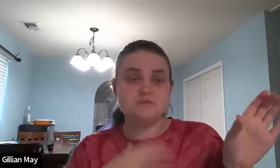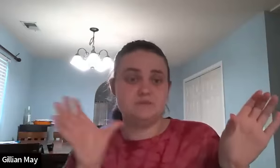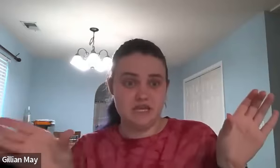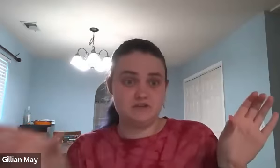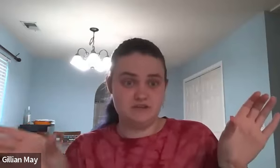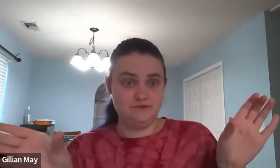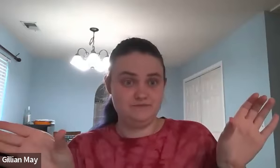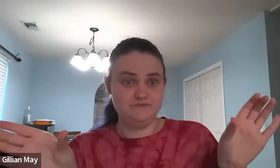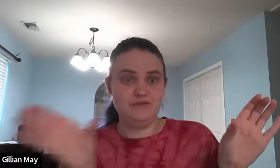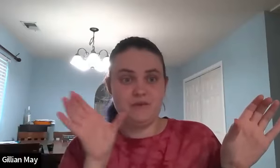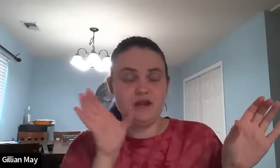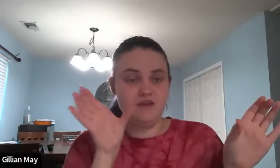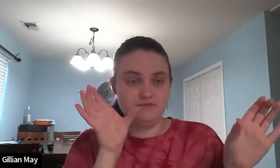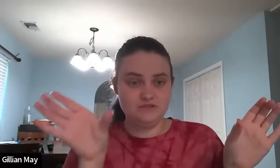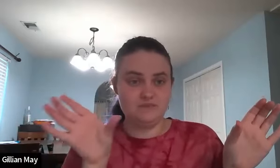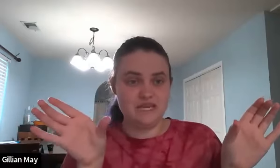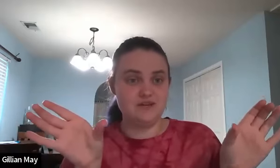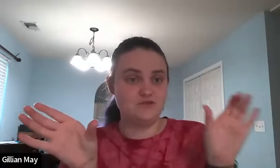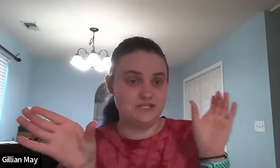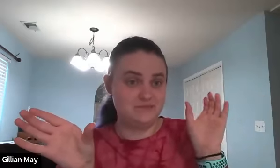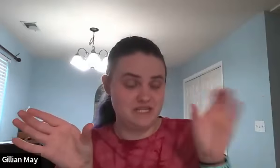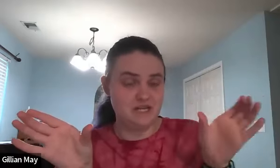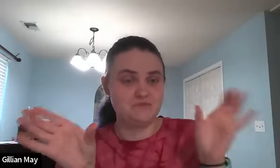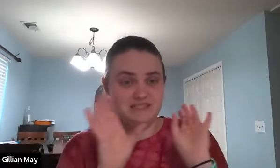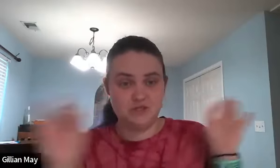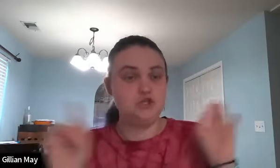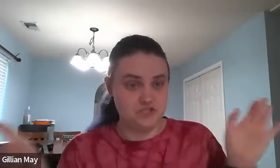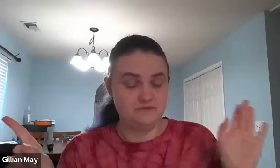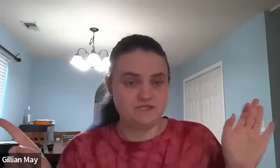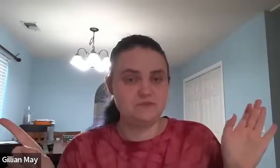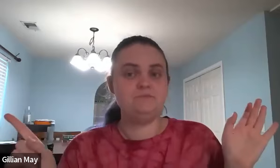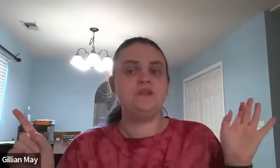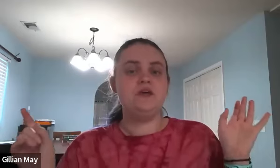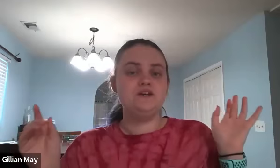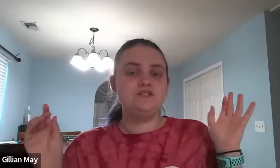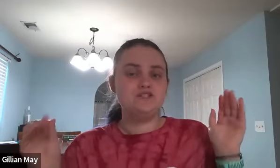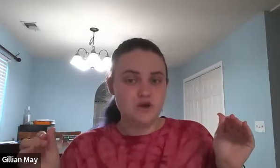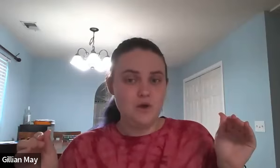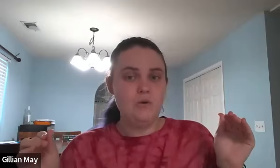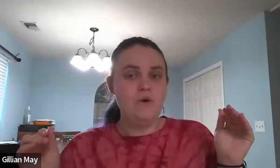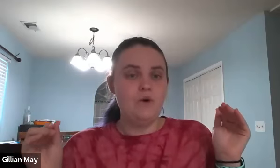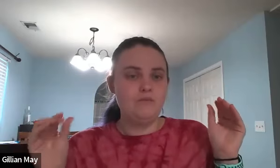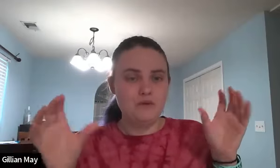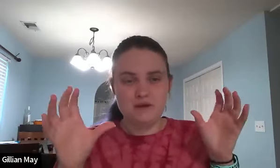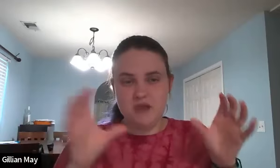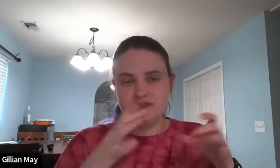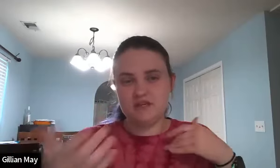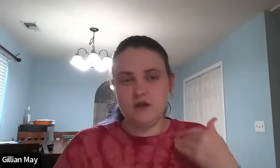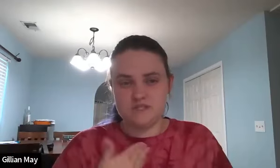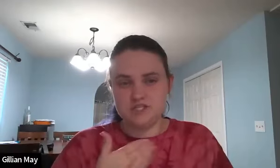and potatoes are different. If I'm going to have roasted potatoes versus potato chips, that's a huge difference to me. So, but when I'm having like a conversation, like